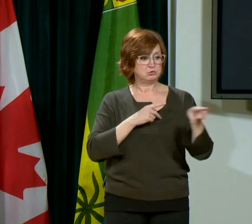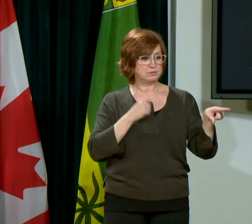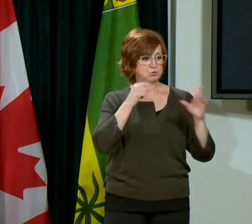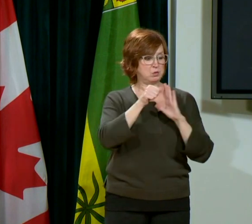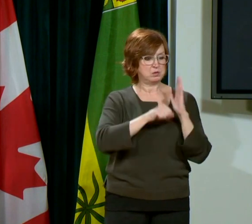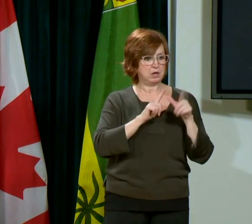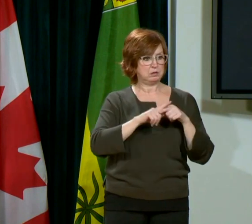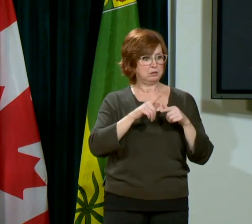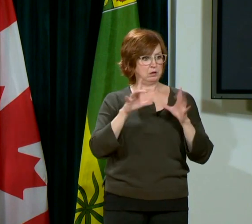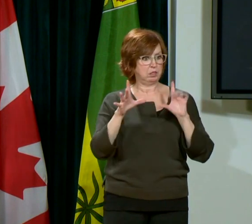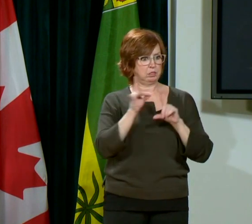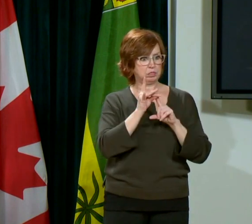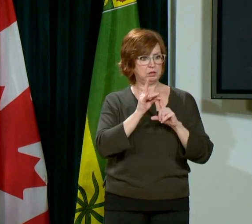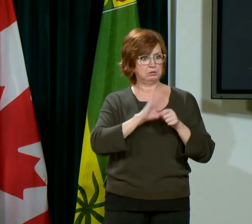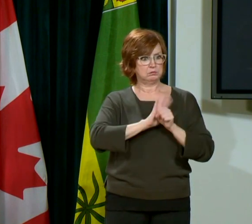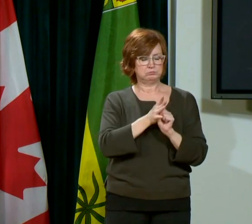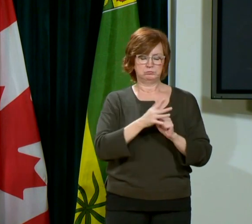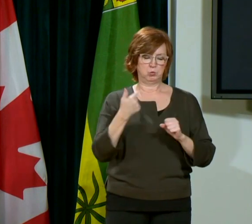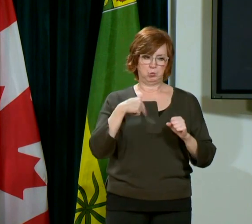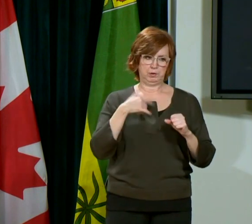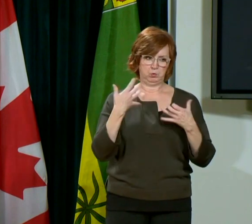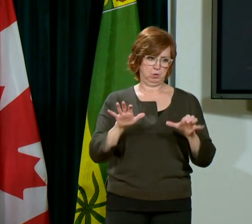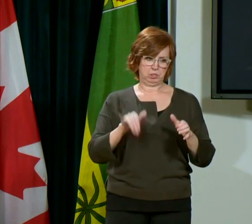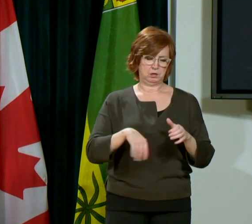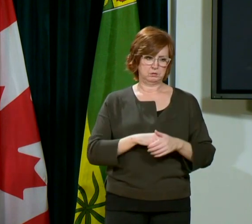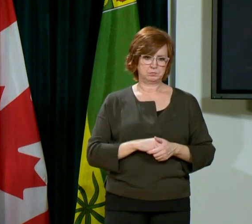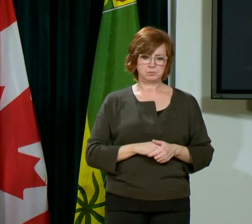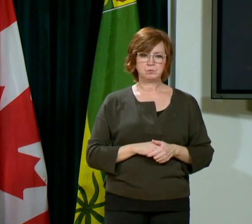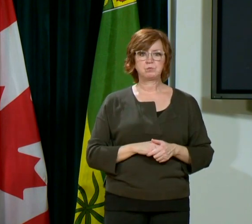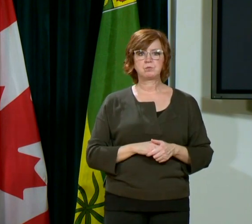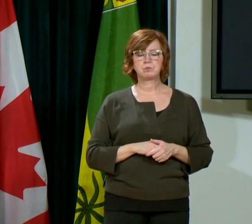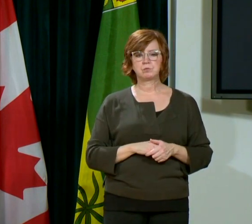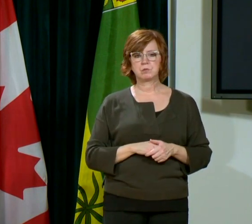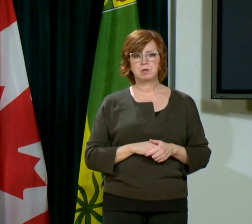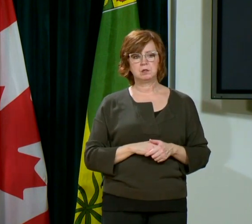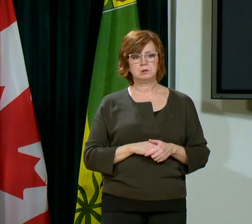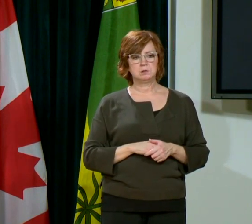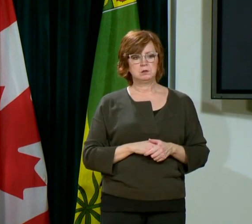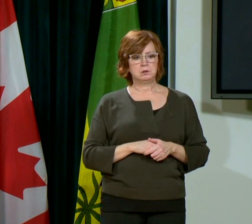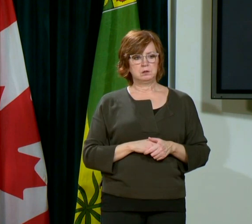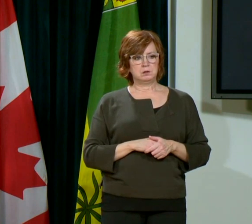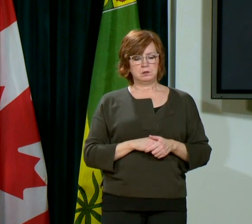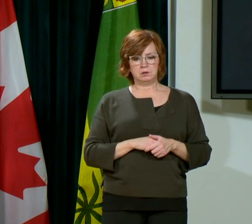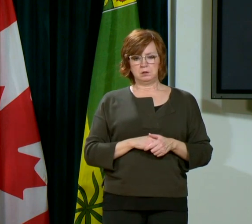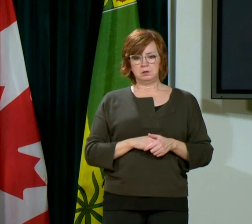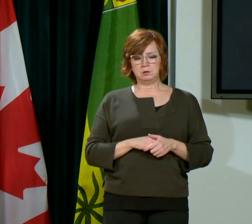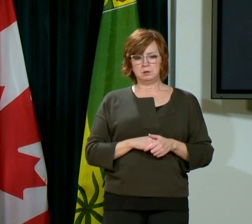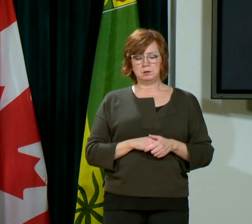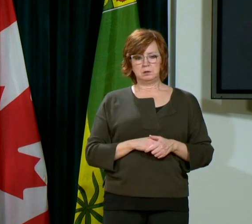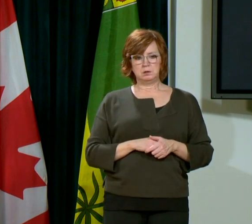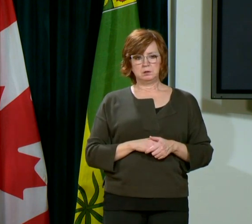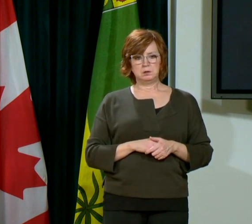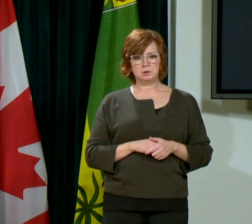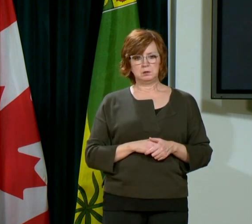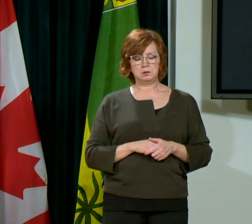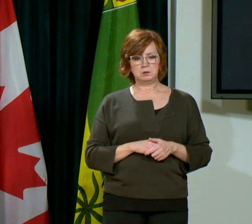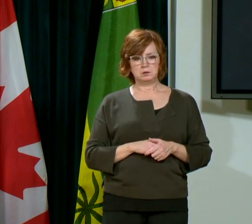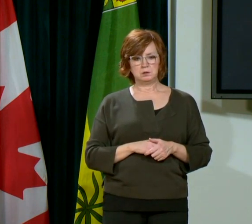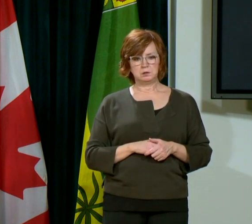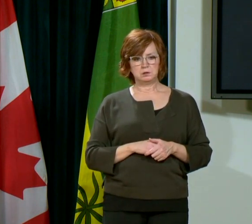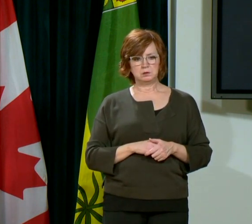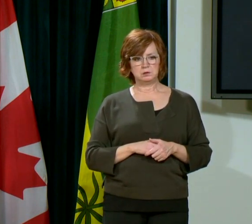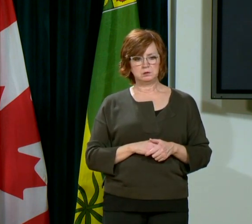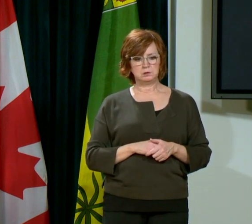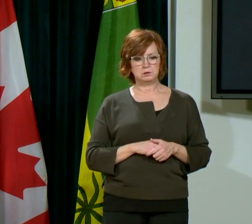is in the weeks to come, as we receive more data, particularly around what's happening with the spread of the disease, like the ratio of how